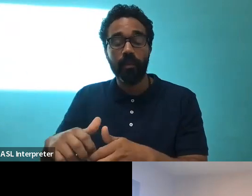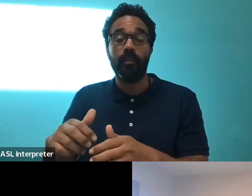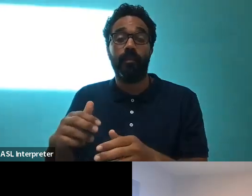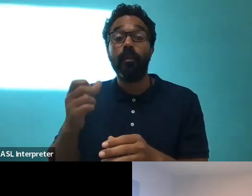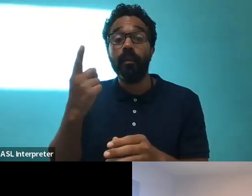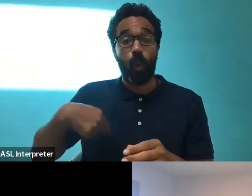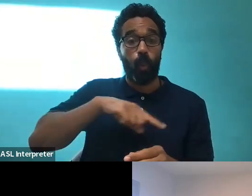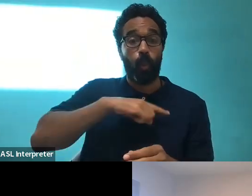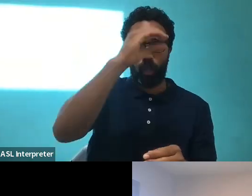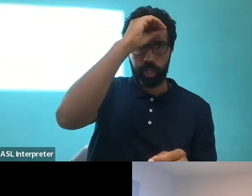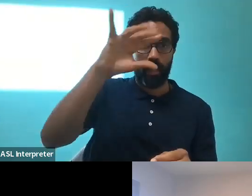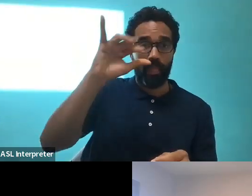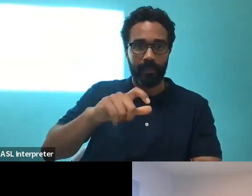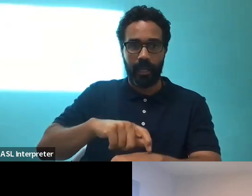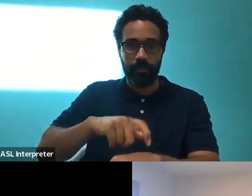So some